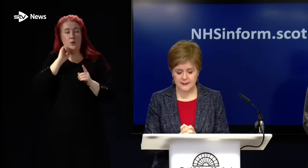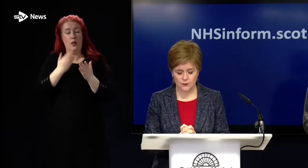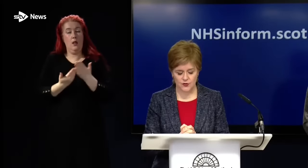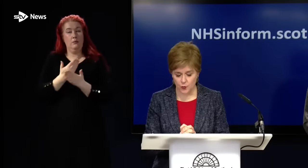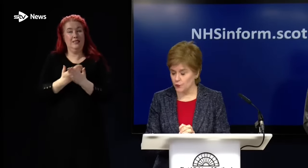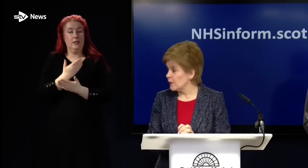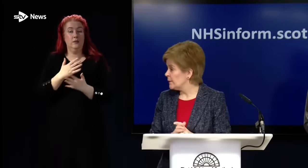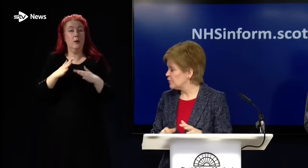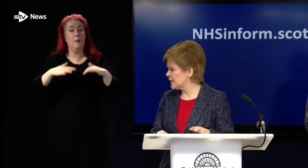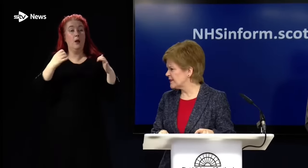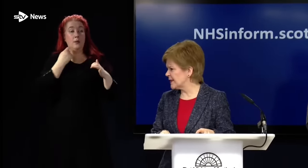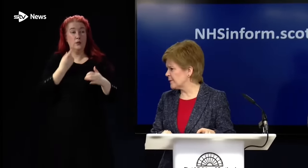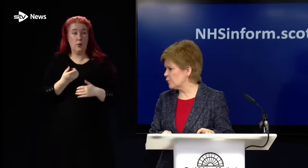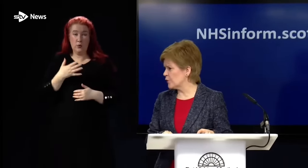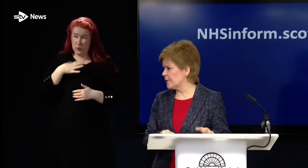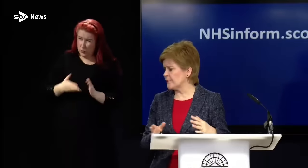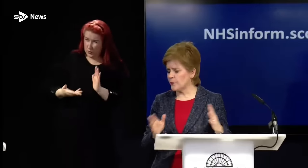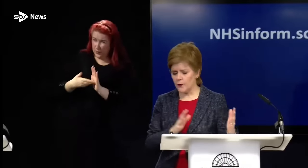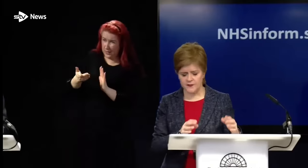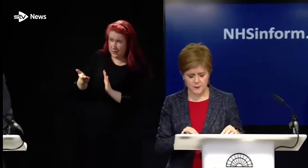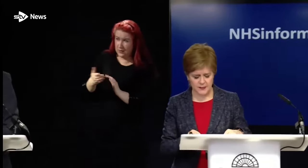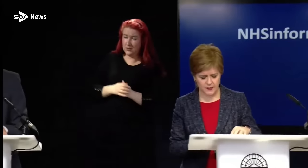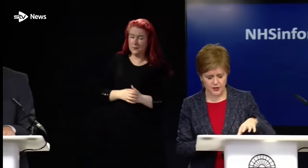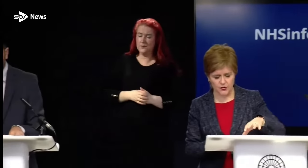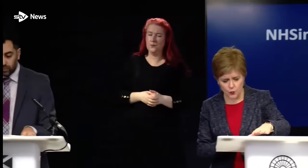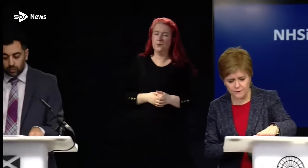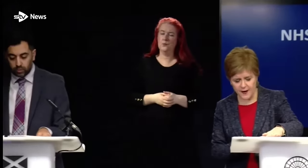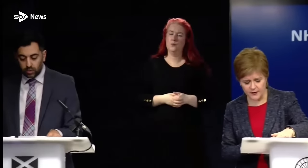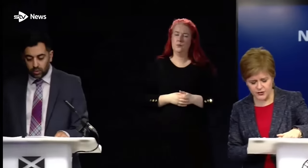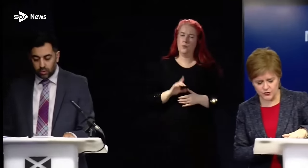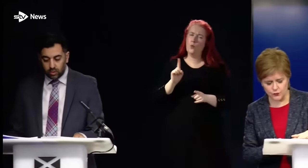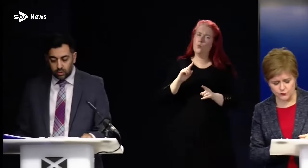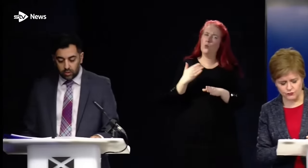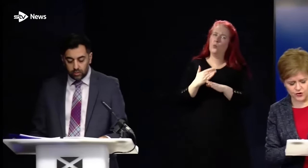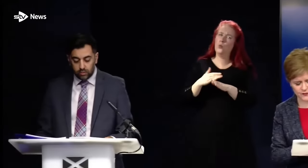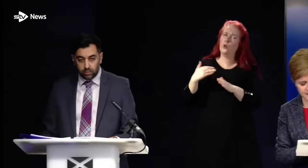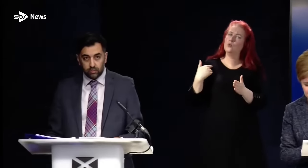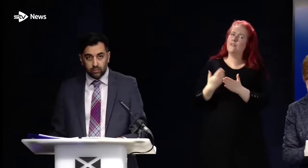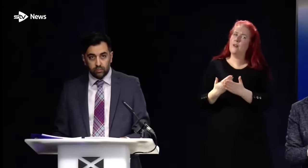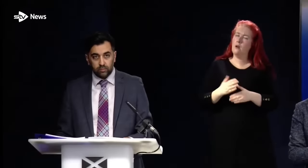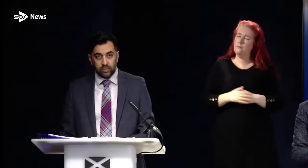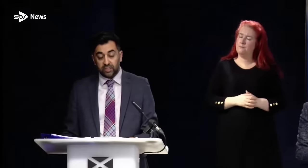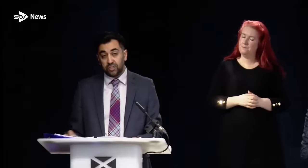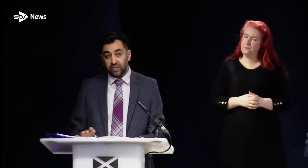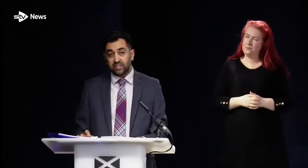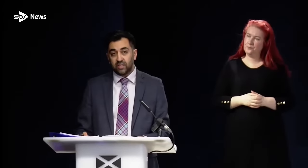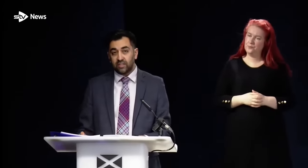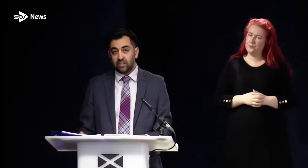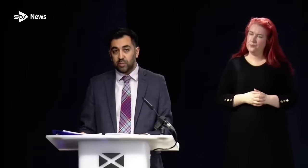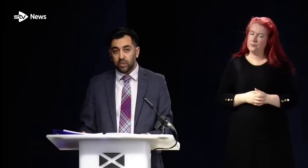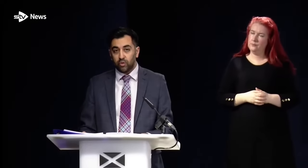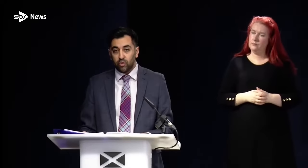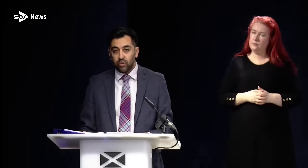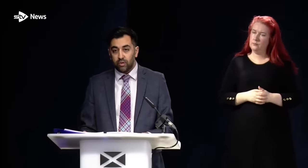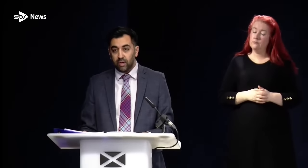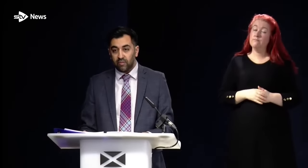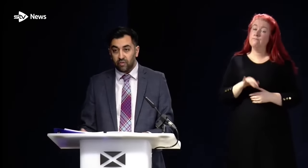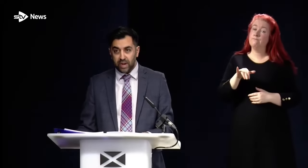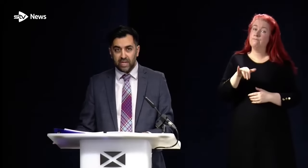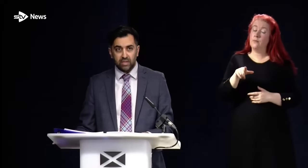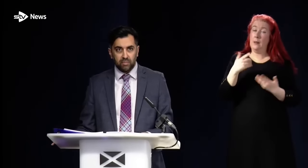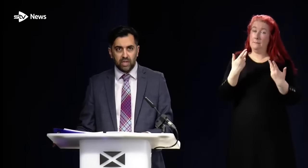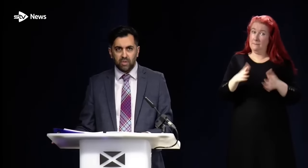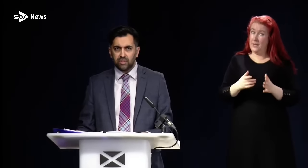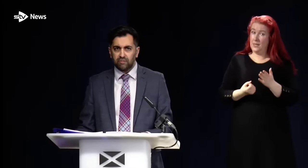in more detail tomorrow. But do you want to say a bit more about the work that's been done so far to reduce the lead discharge? just to reiterate, this has been going on